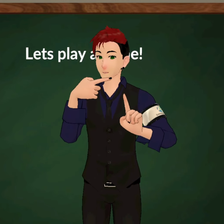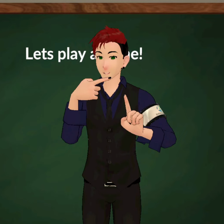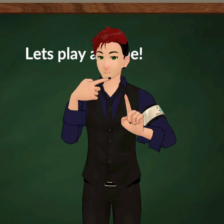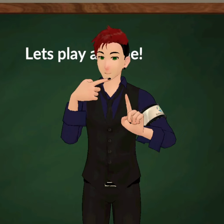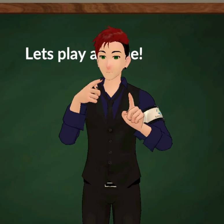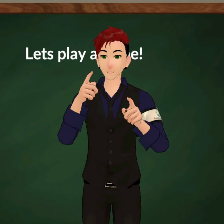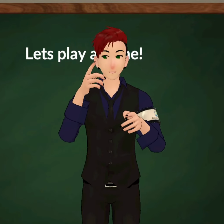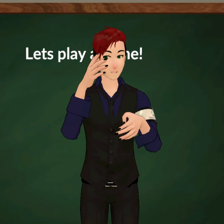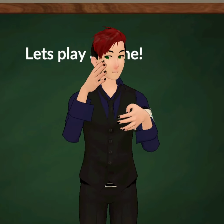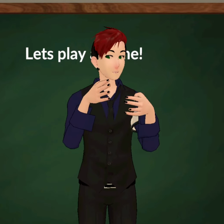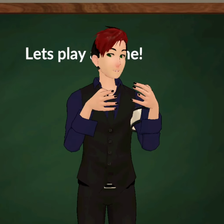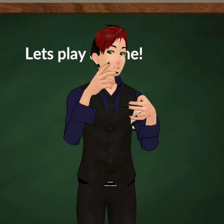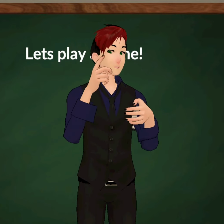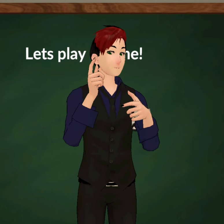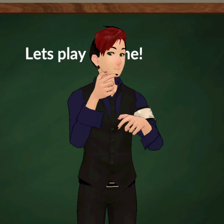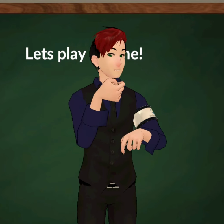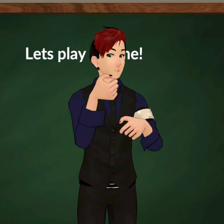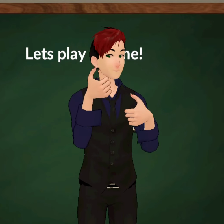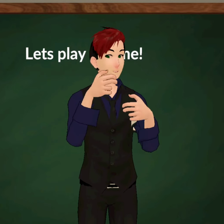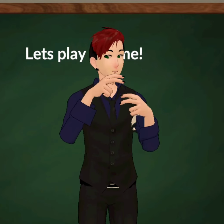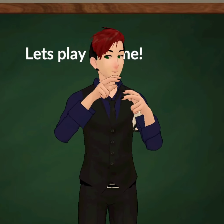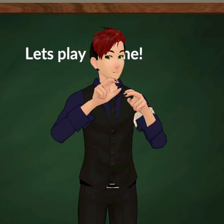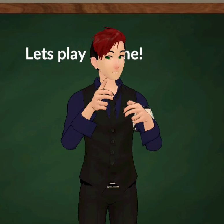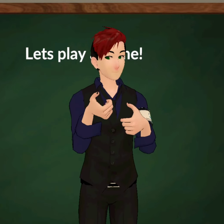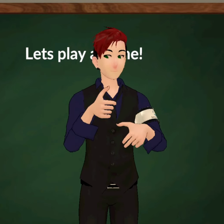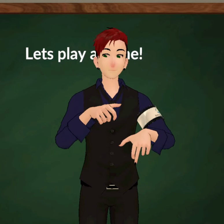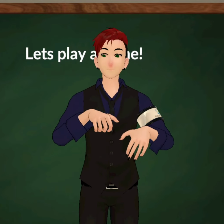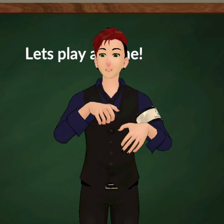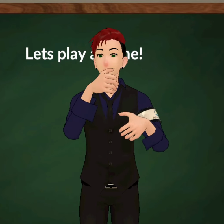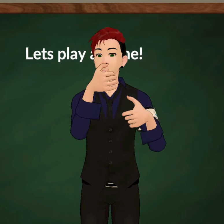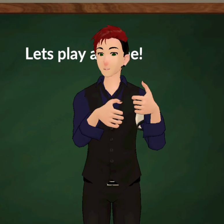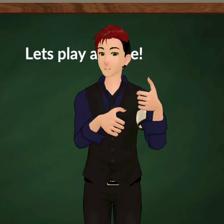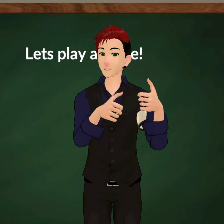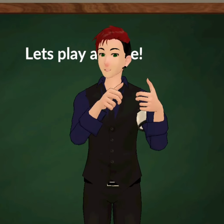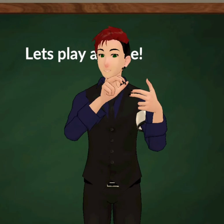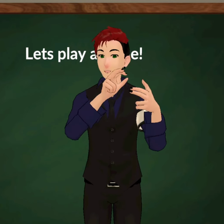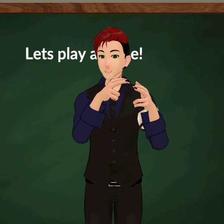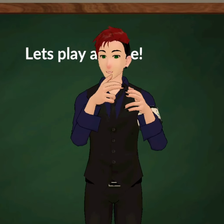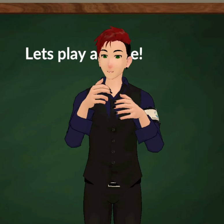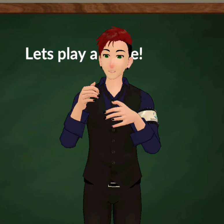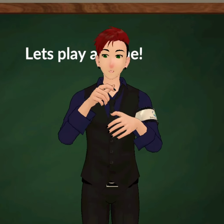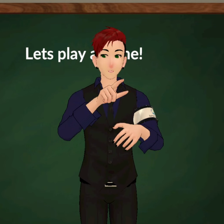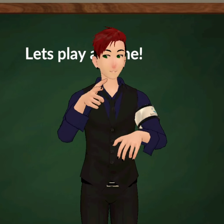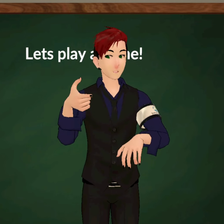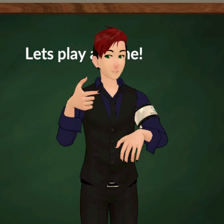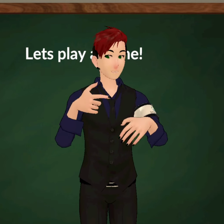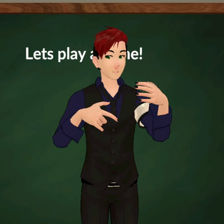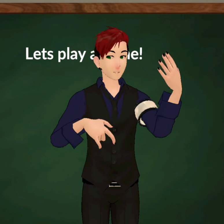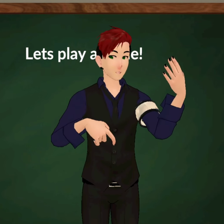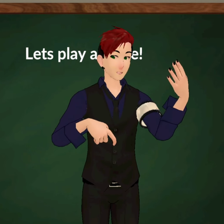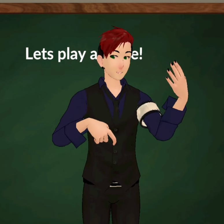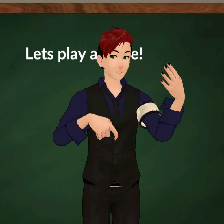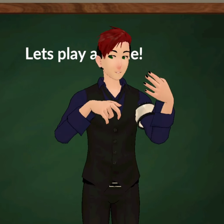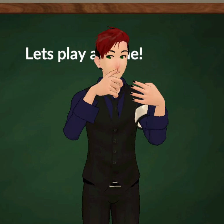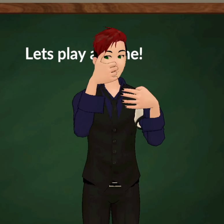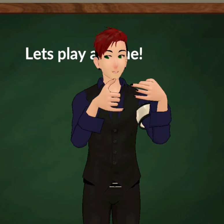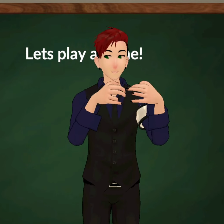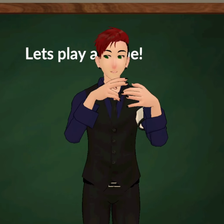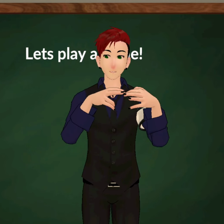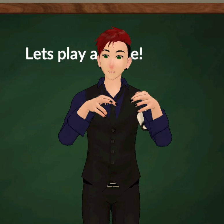point. And at the end, we're going to see who wins, which partner wins. After each category, we will switch. There are 4 categories, so each partner will